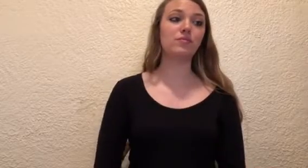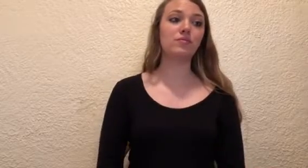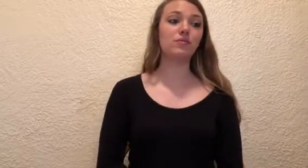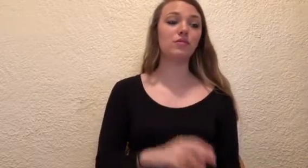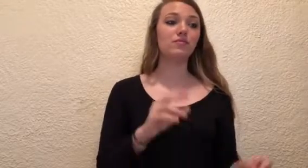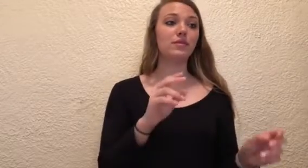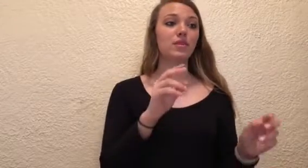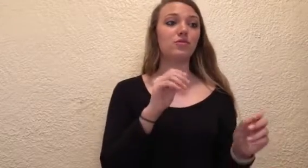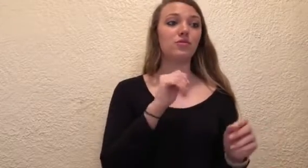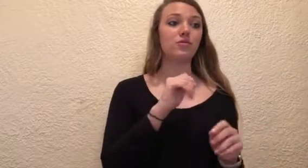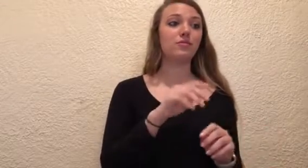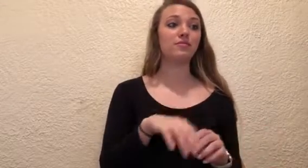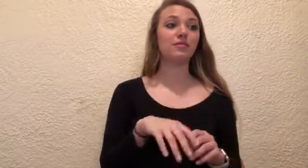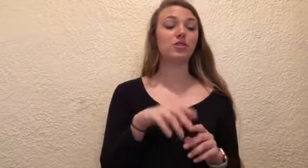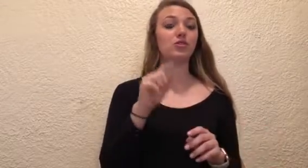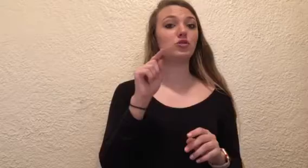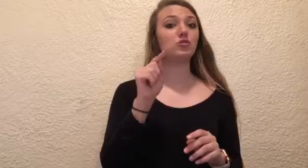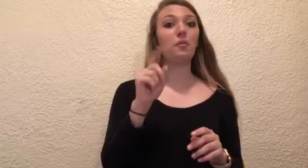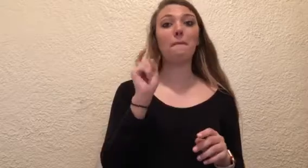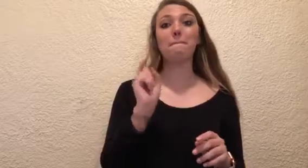Well, you have to be able to prove it.